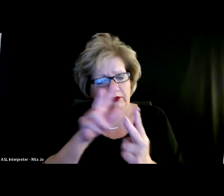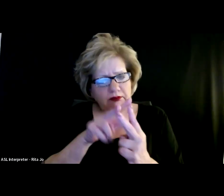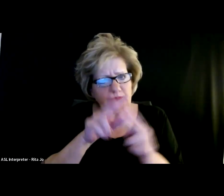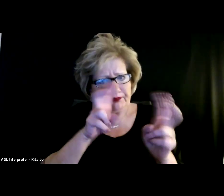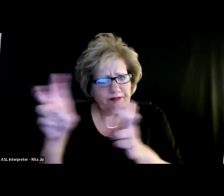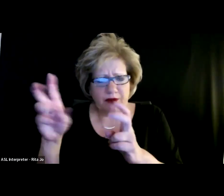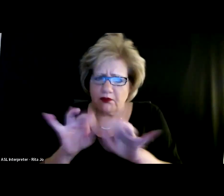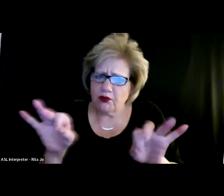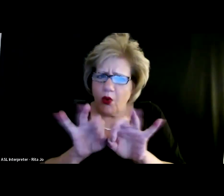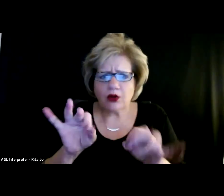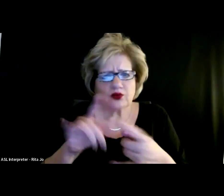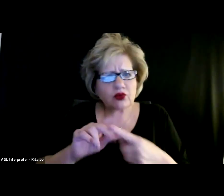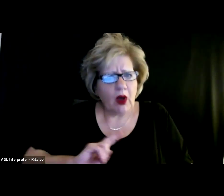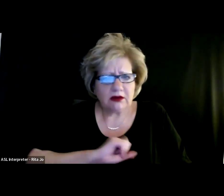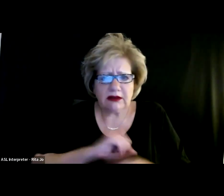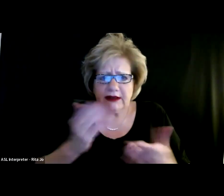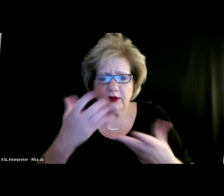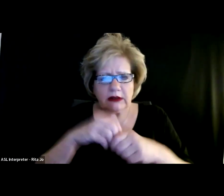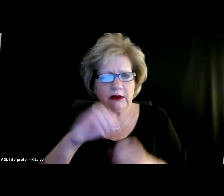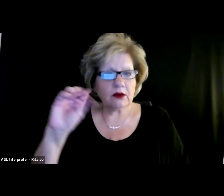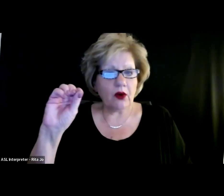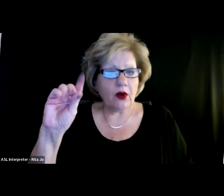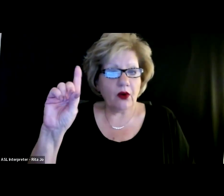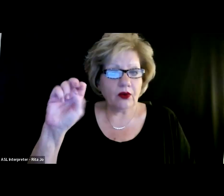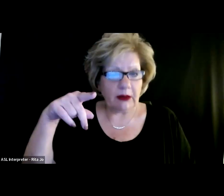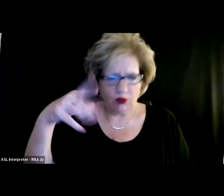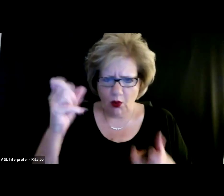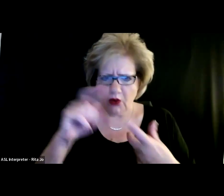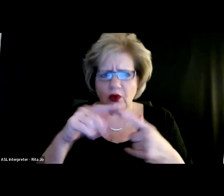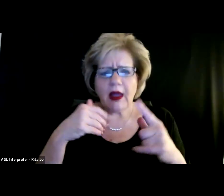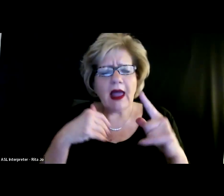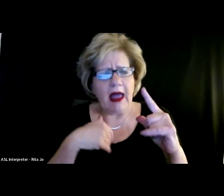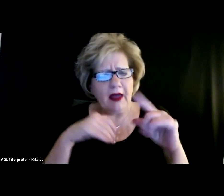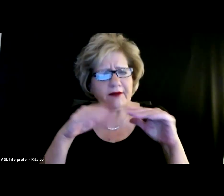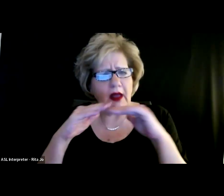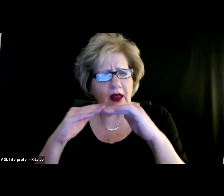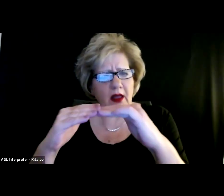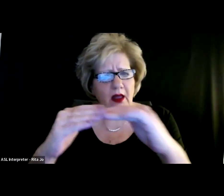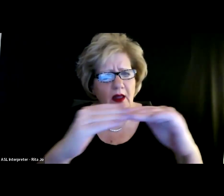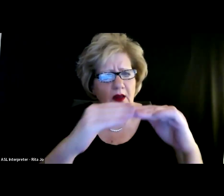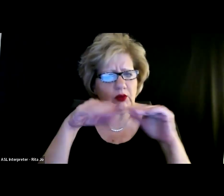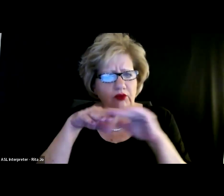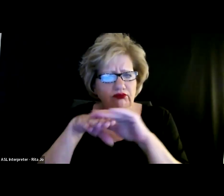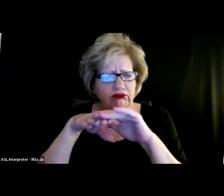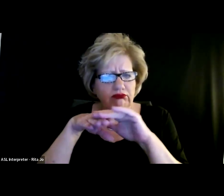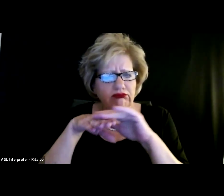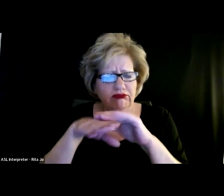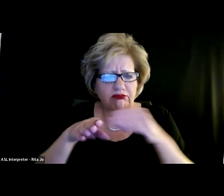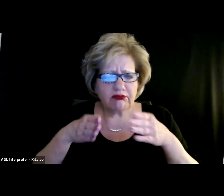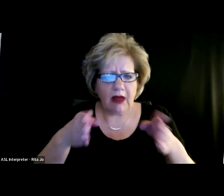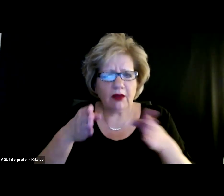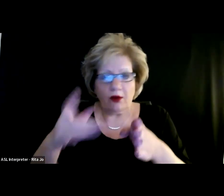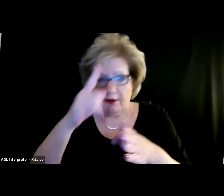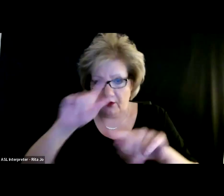at ODEP. We are committed to creating equitable and inclusive pathways to employment for all of our nation's